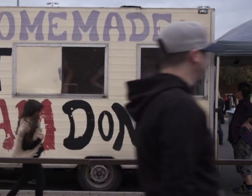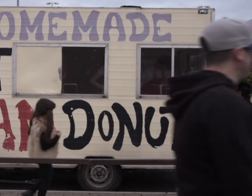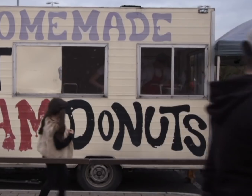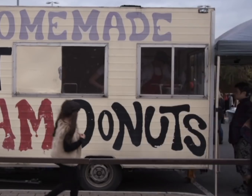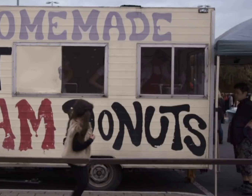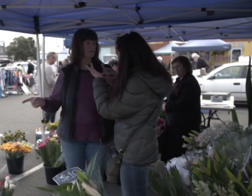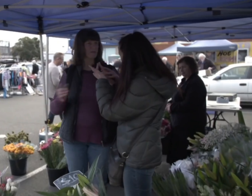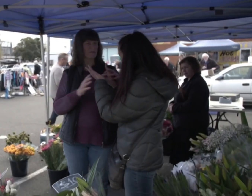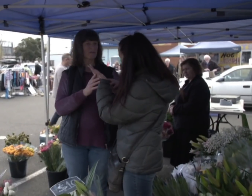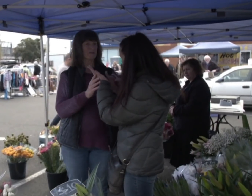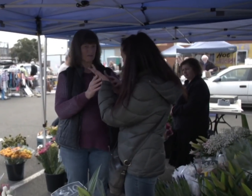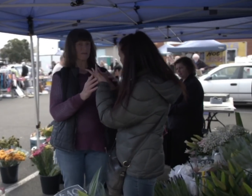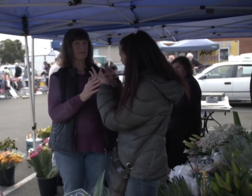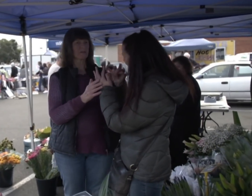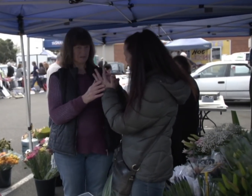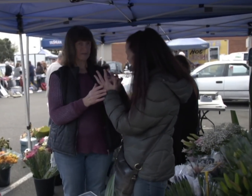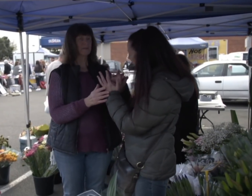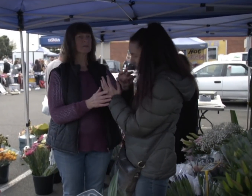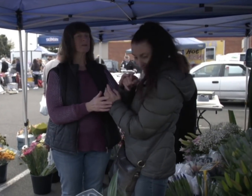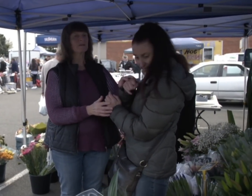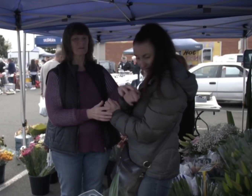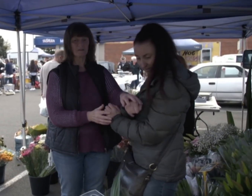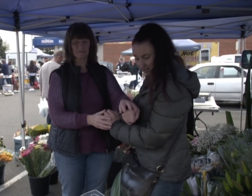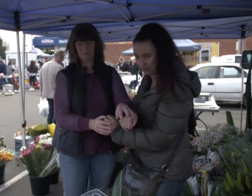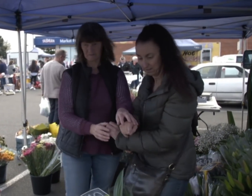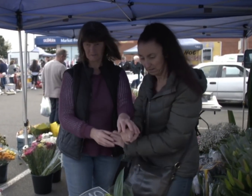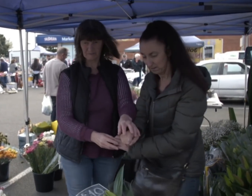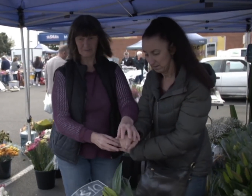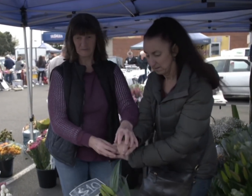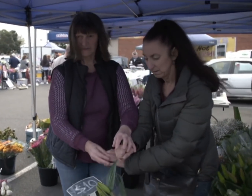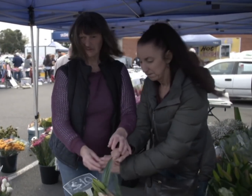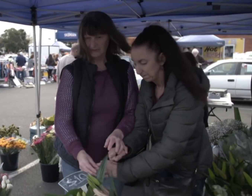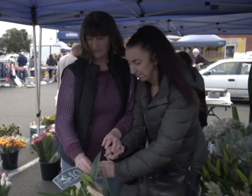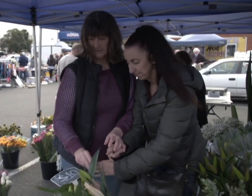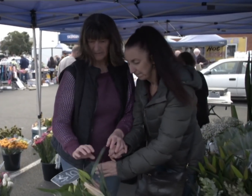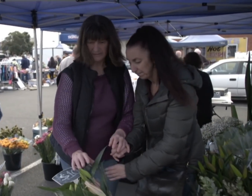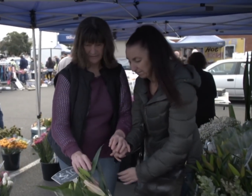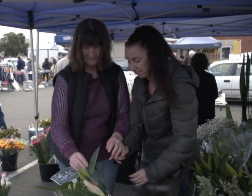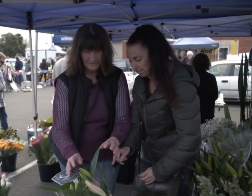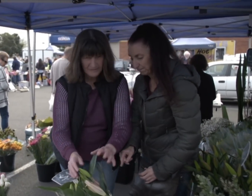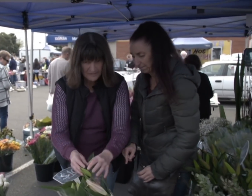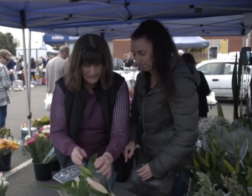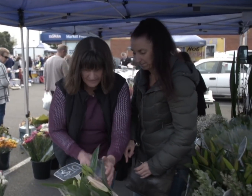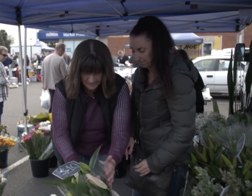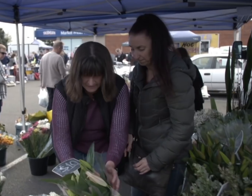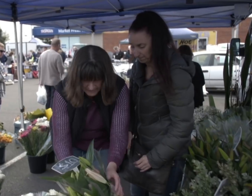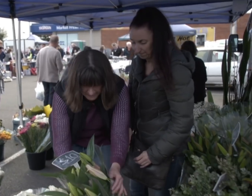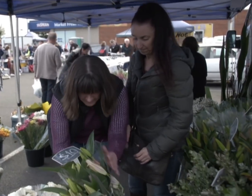I had to advocate for 5 years for government funding, and 5 years I failed, but I finally got